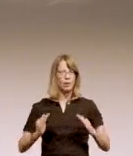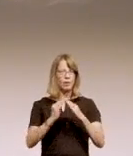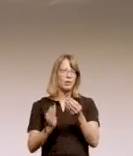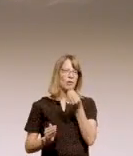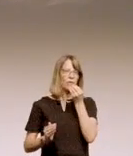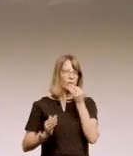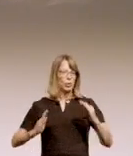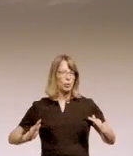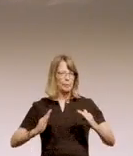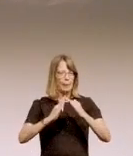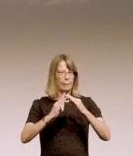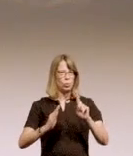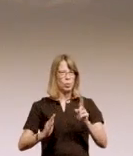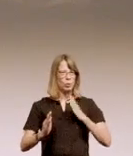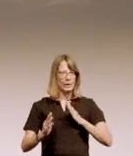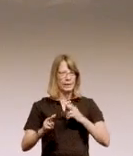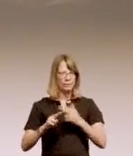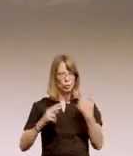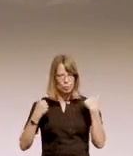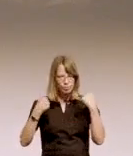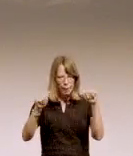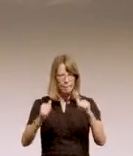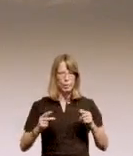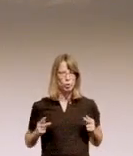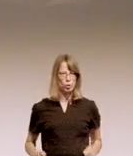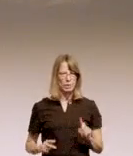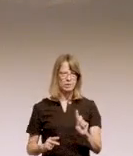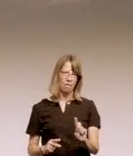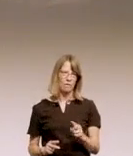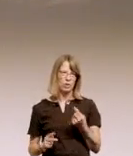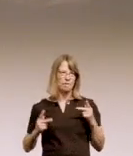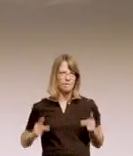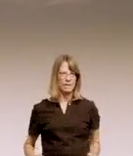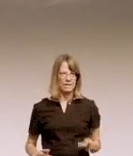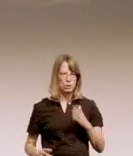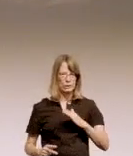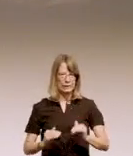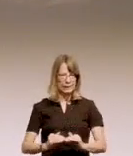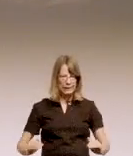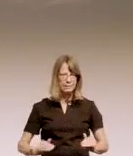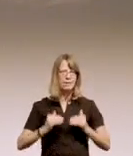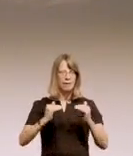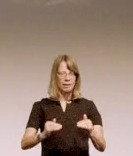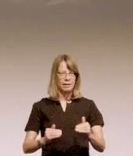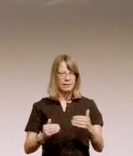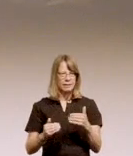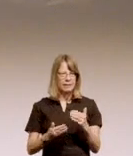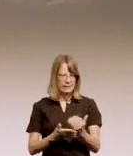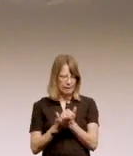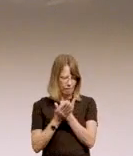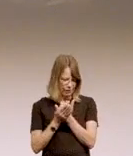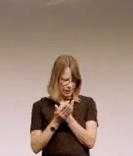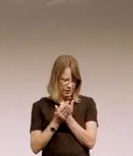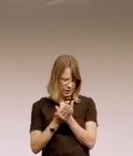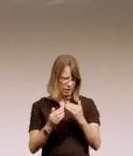basically outlines what we need to be a fulfilled human being, starting with physiological needs, safety-based needs. So physiological being